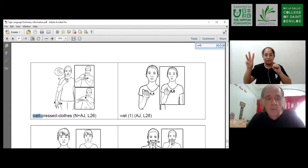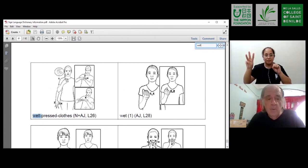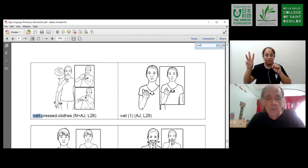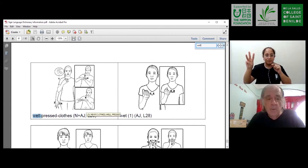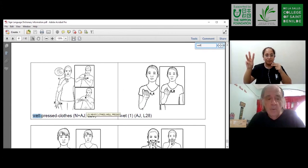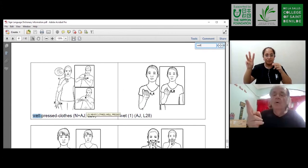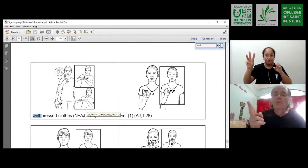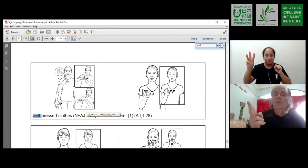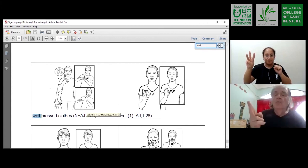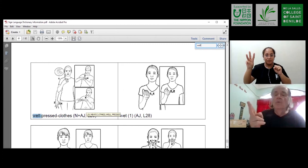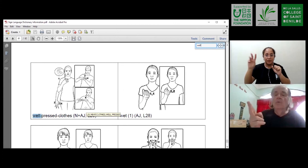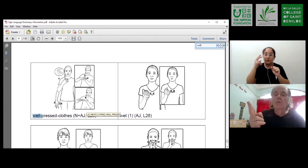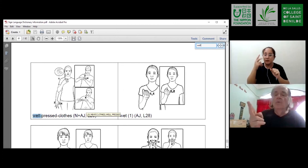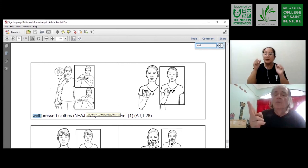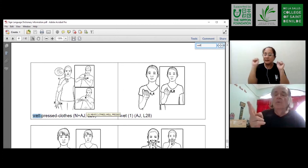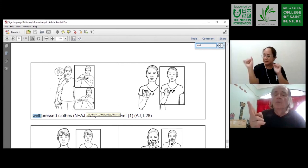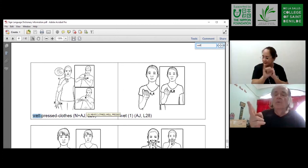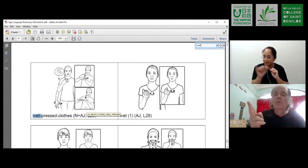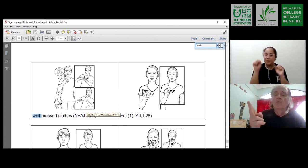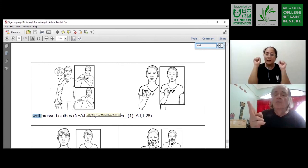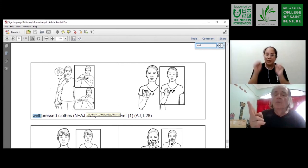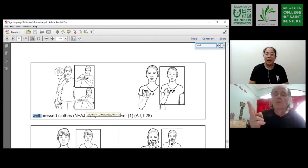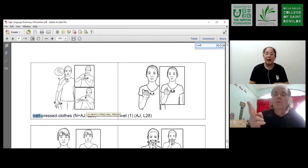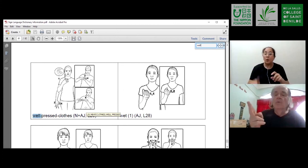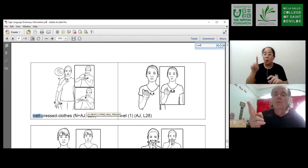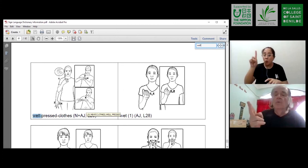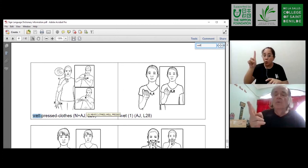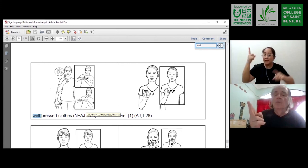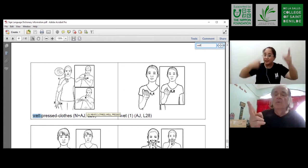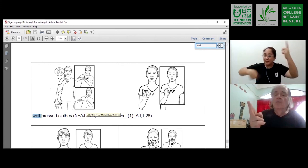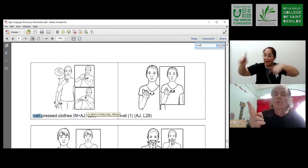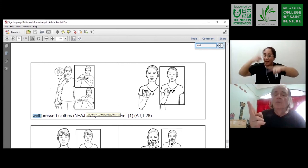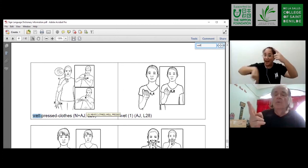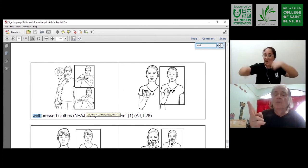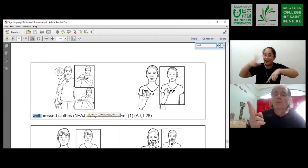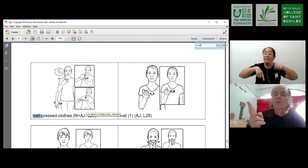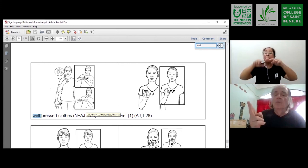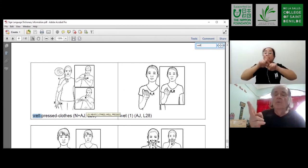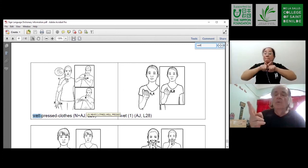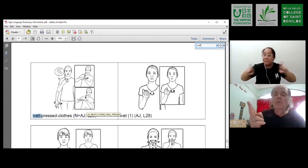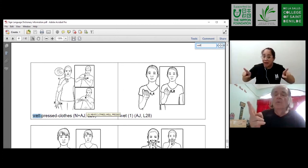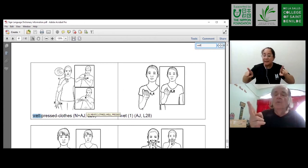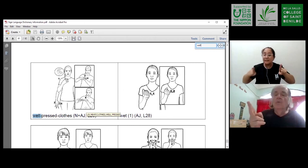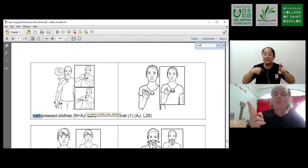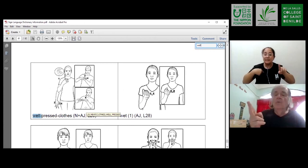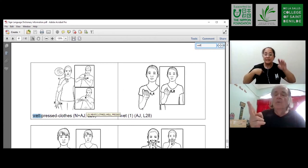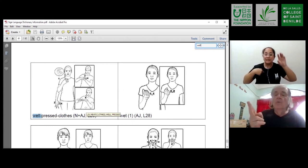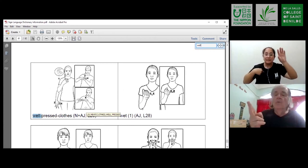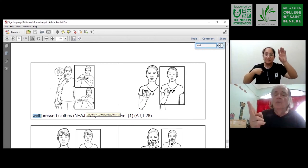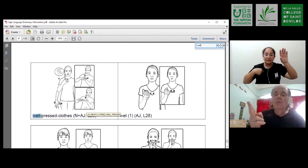So you should have one, this sign should be one part in the English should